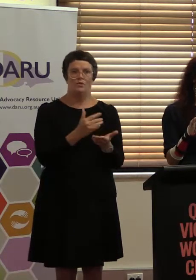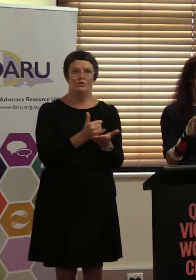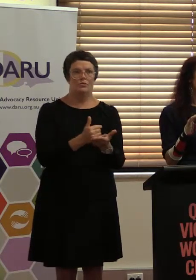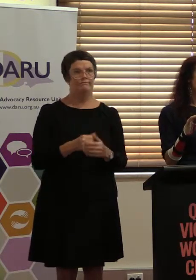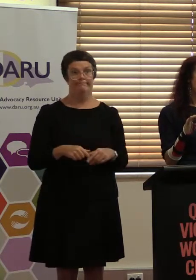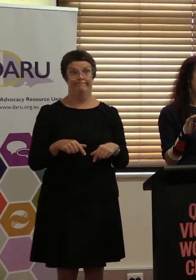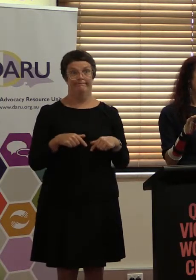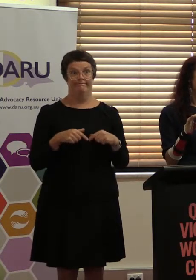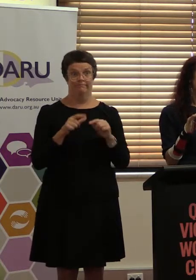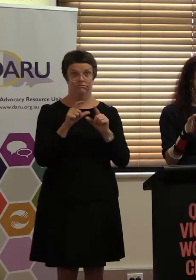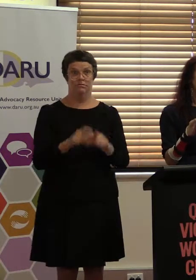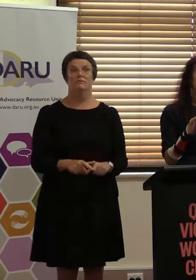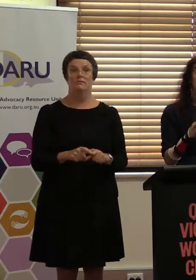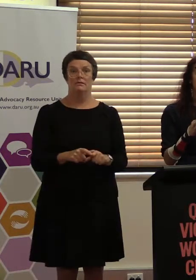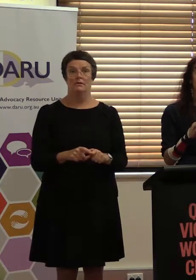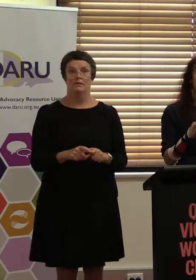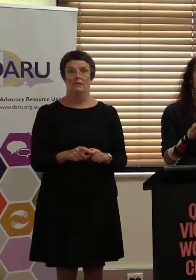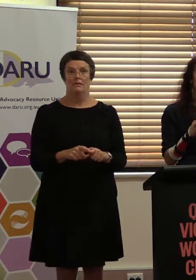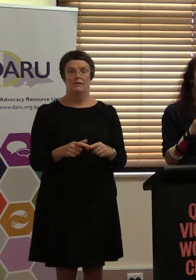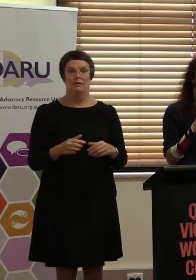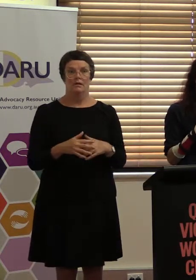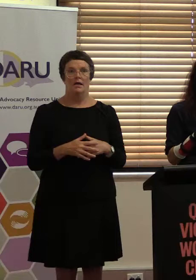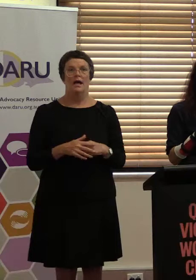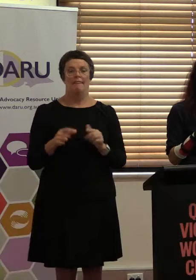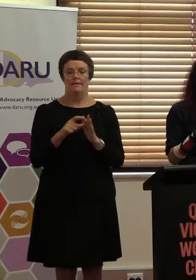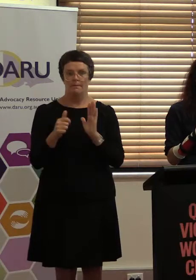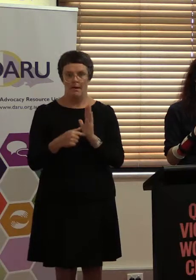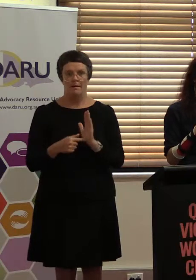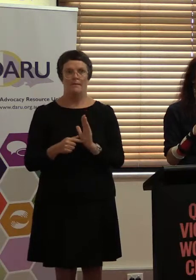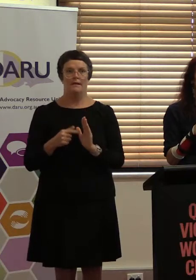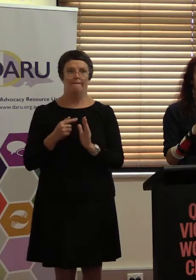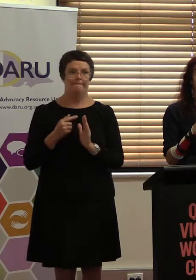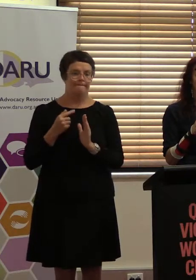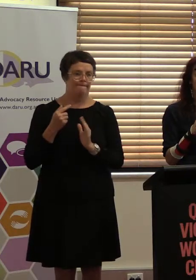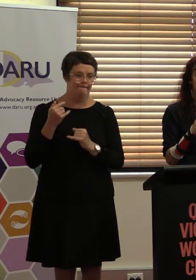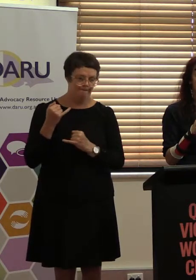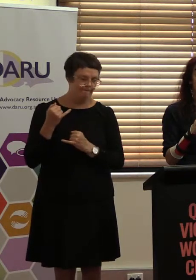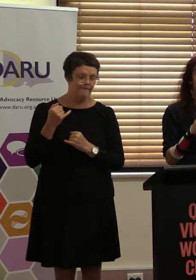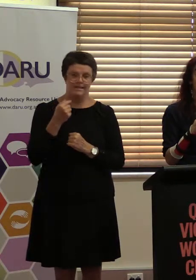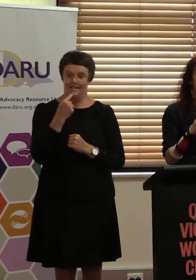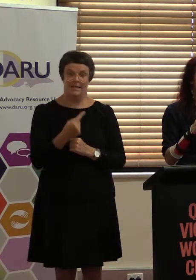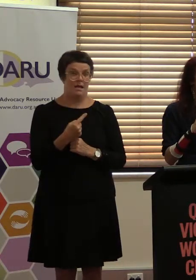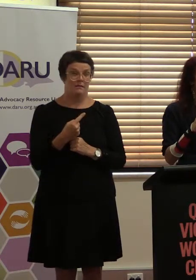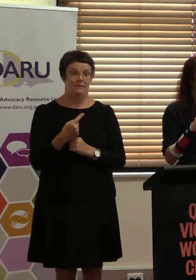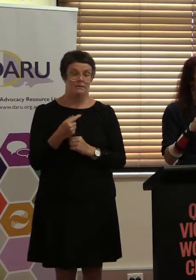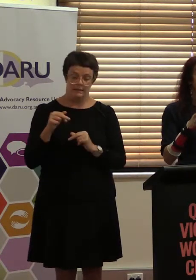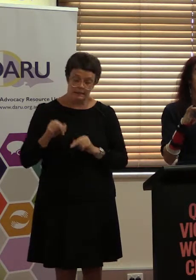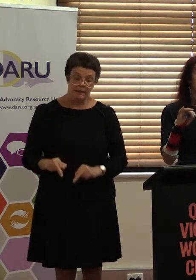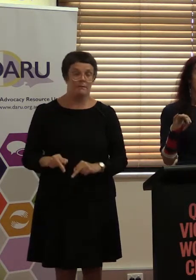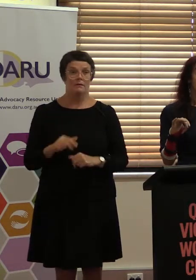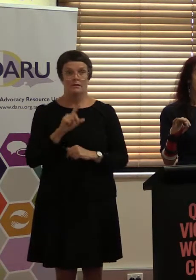the department have fought the idea that an assessment is a reasonable adjustment